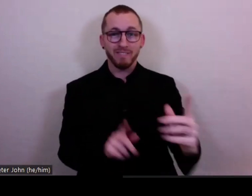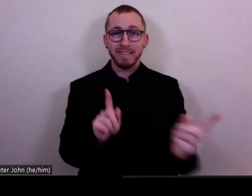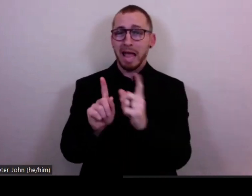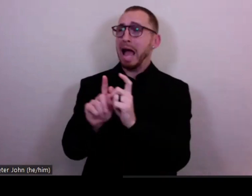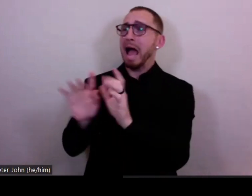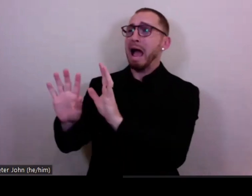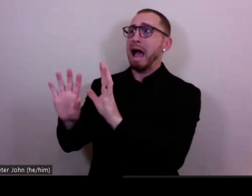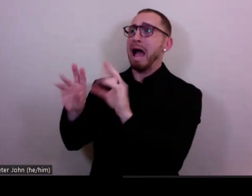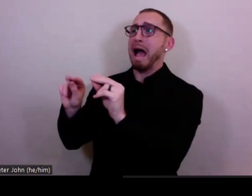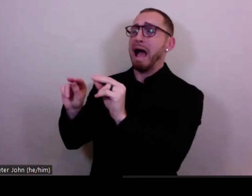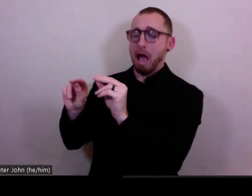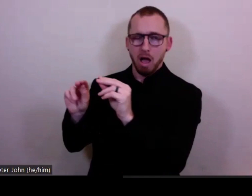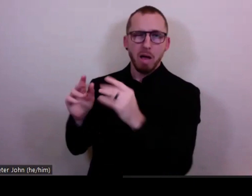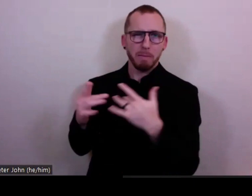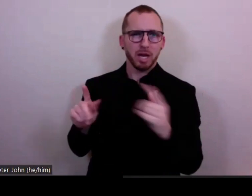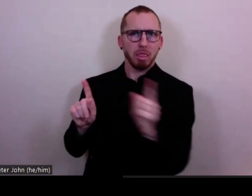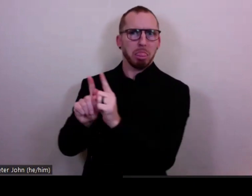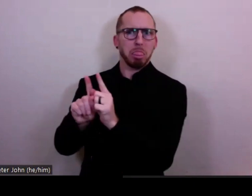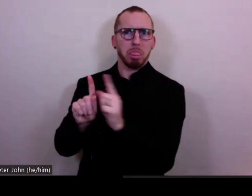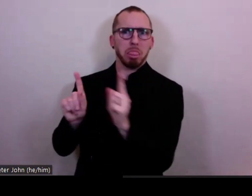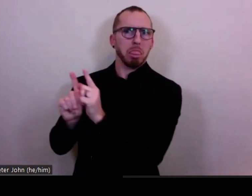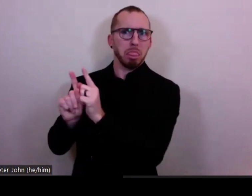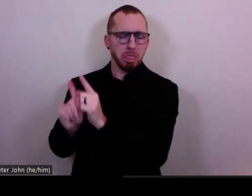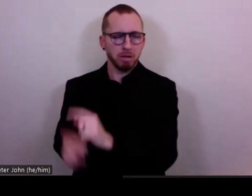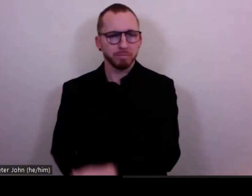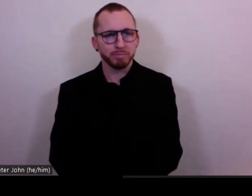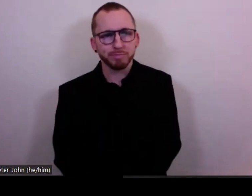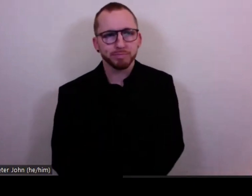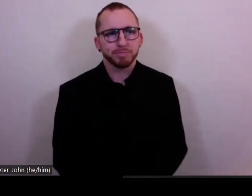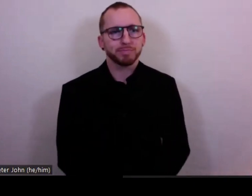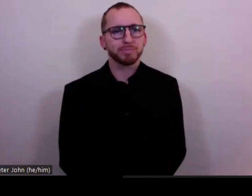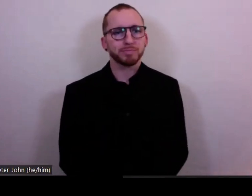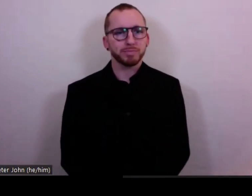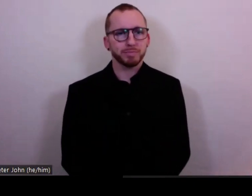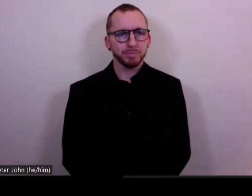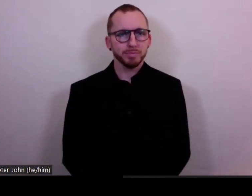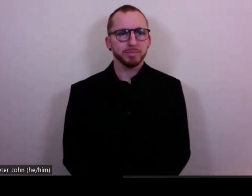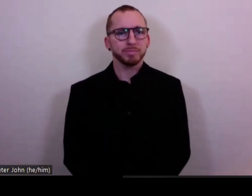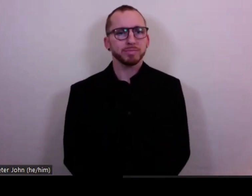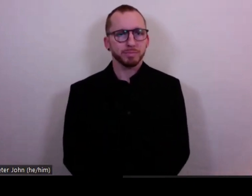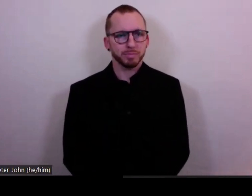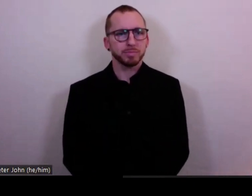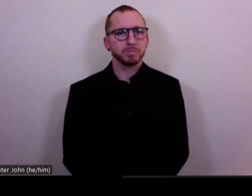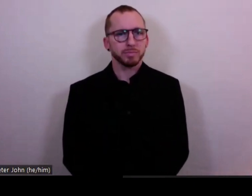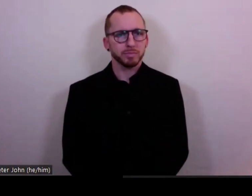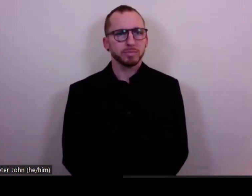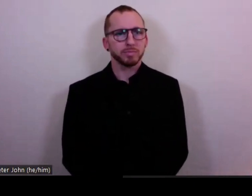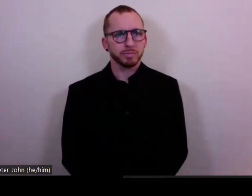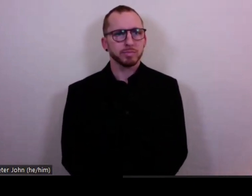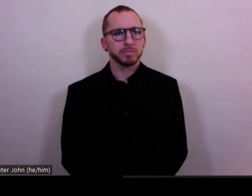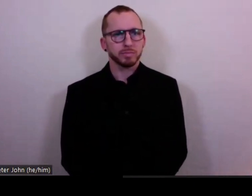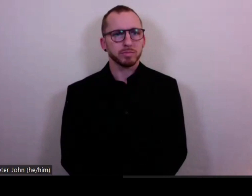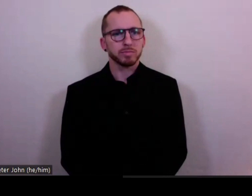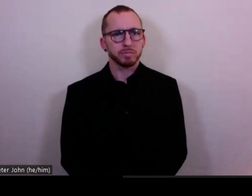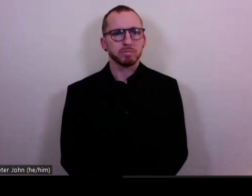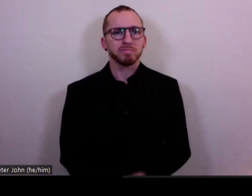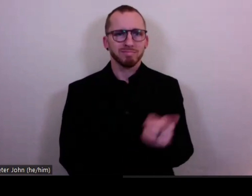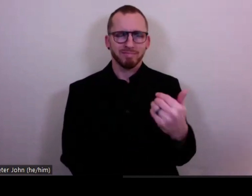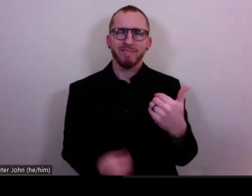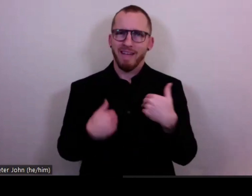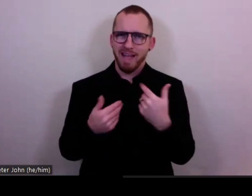So there's a study out there by Dr. Tronick and Weinberg. They are known for